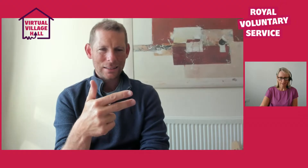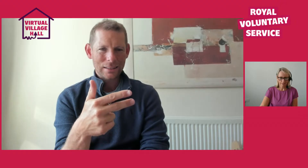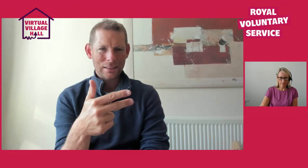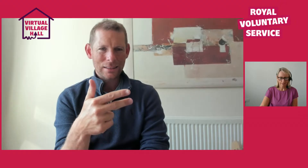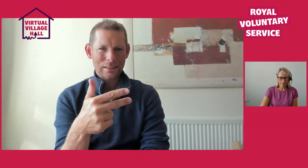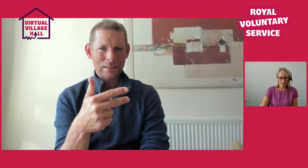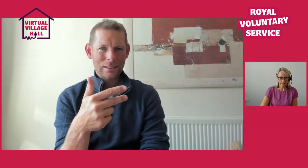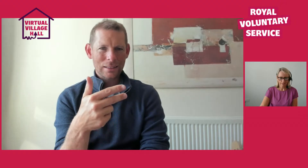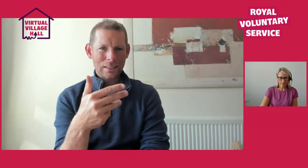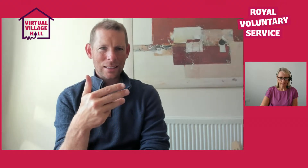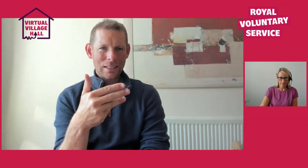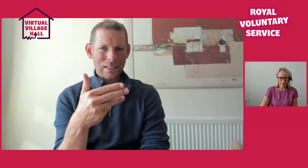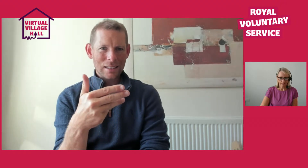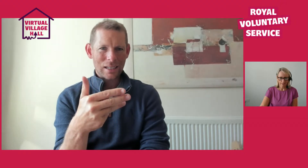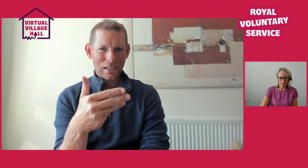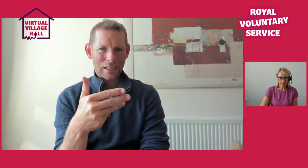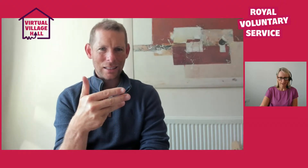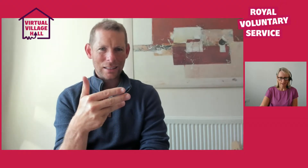8,